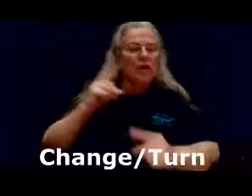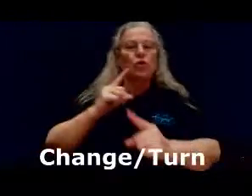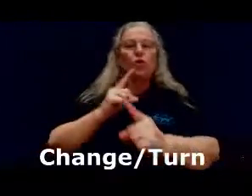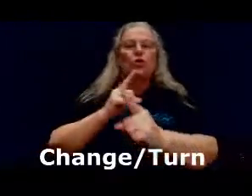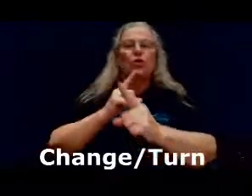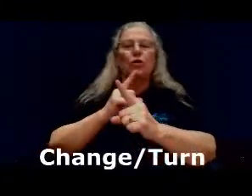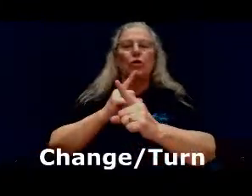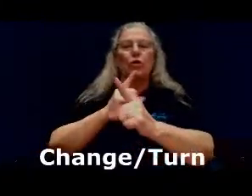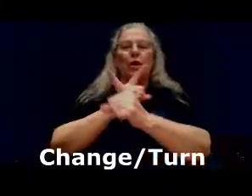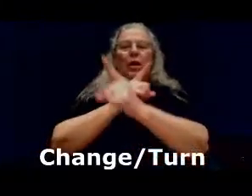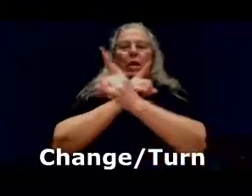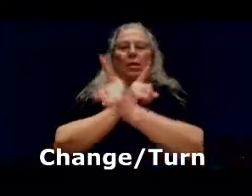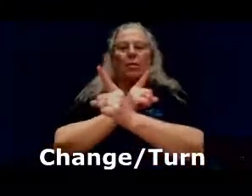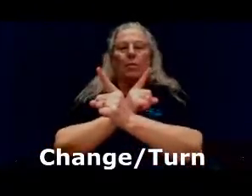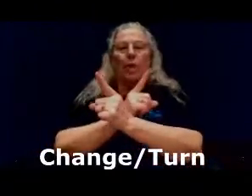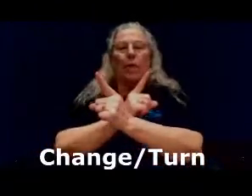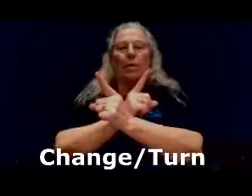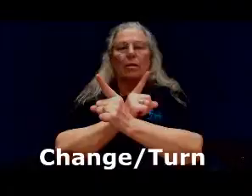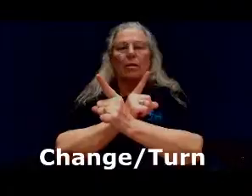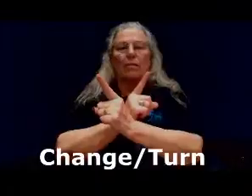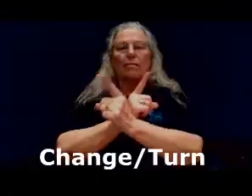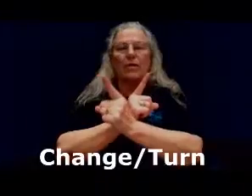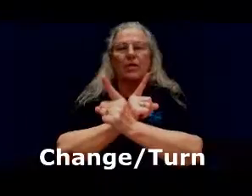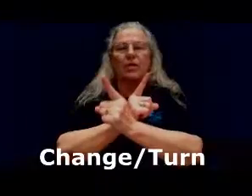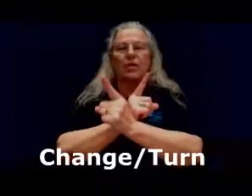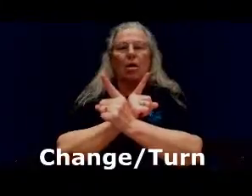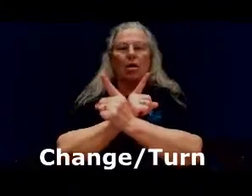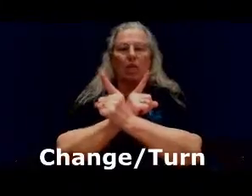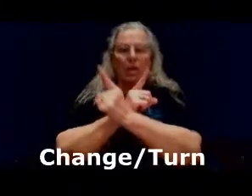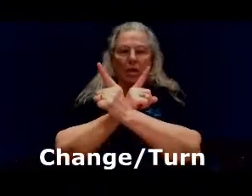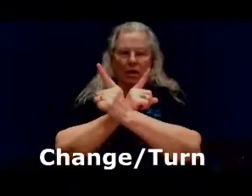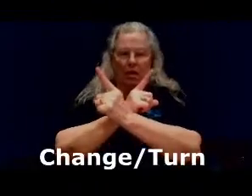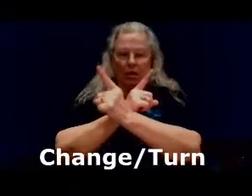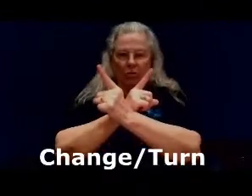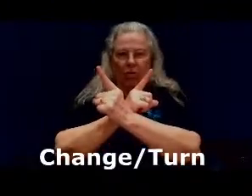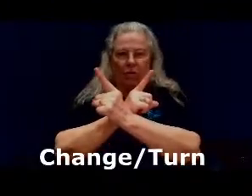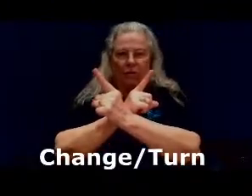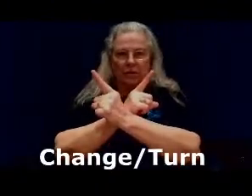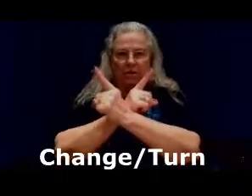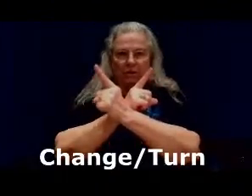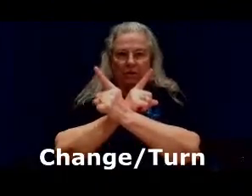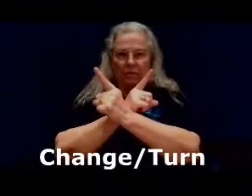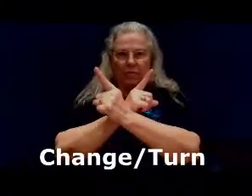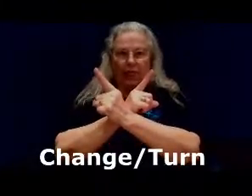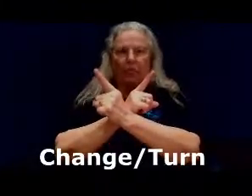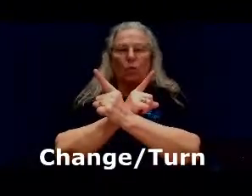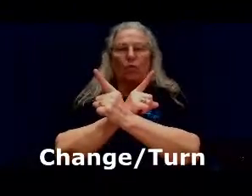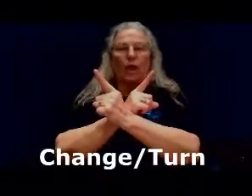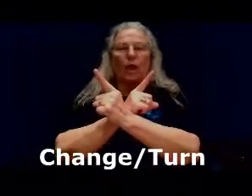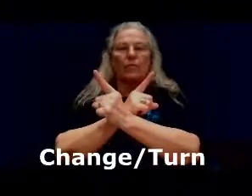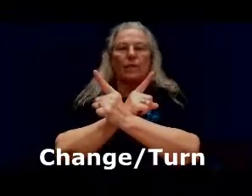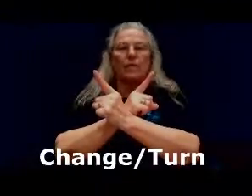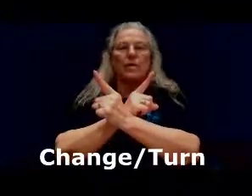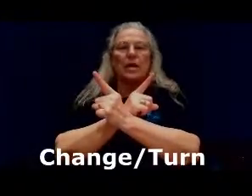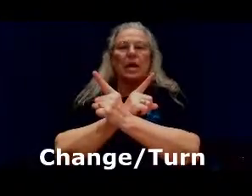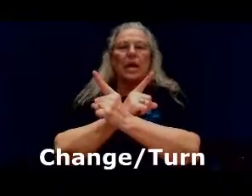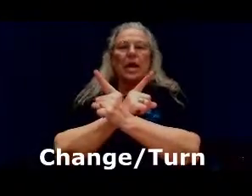Change or turn. My fingers are crossed at the wrist, and